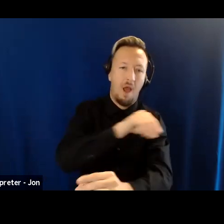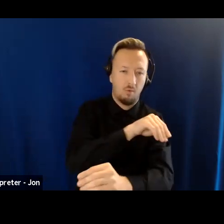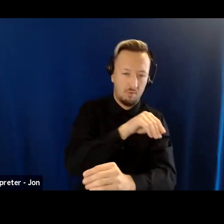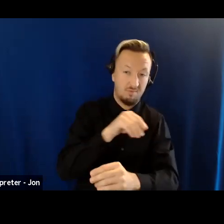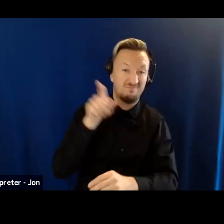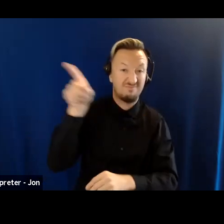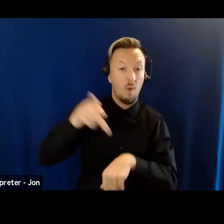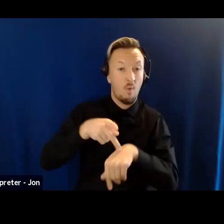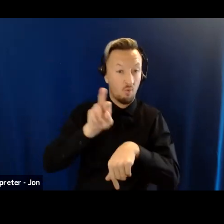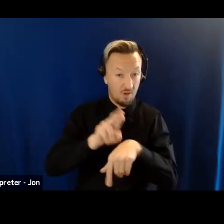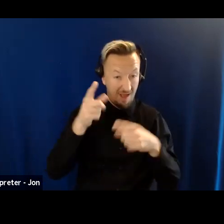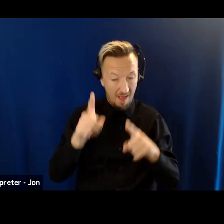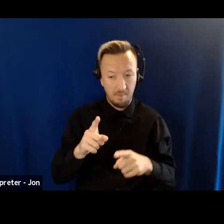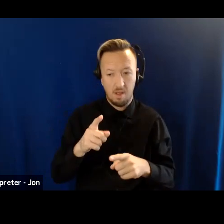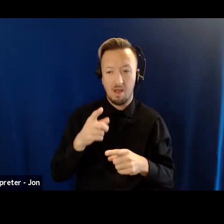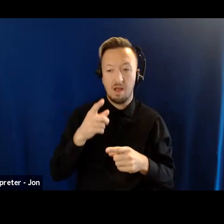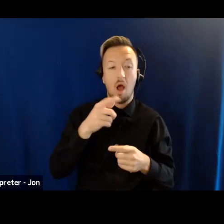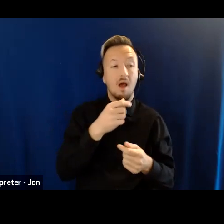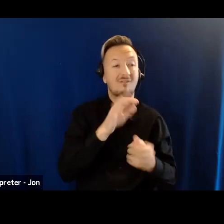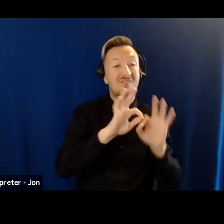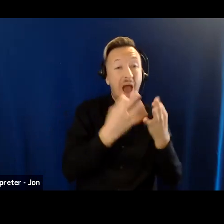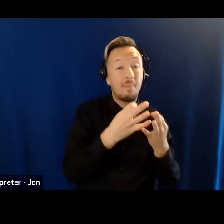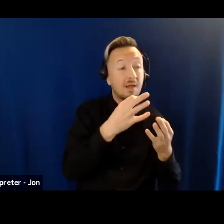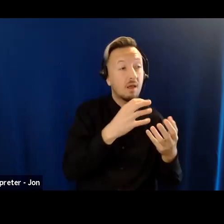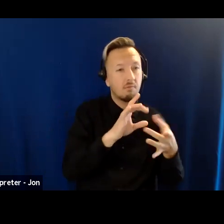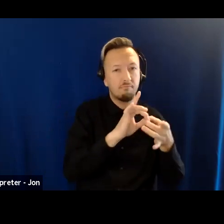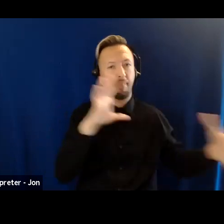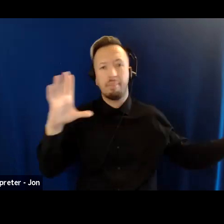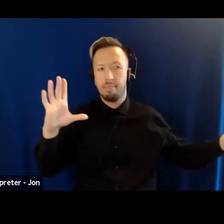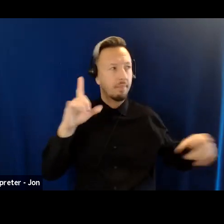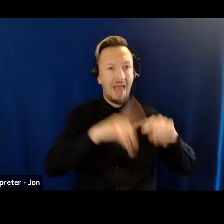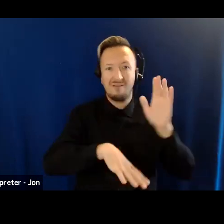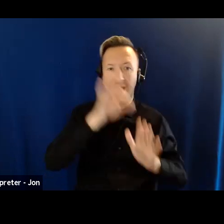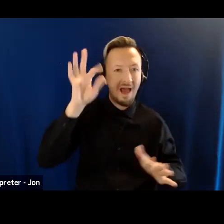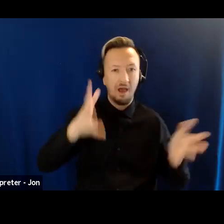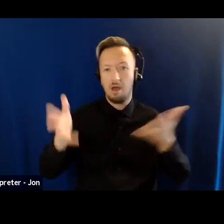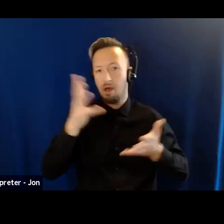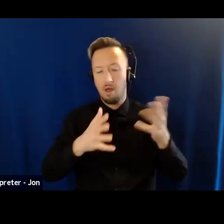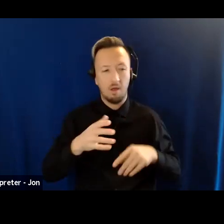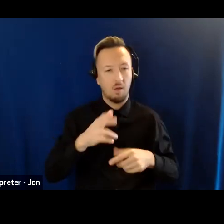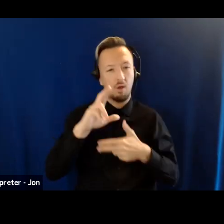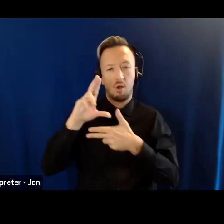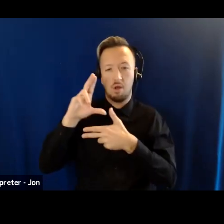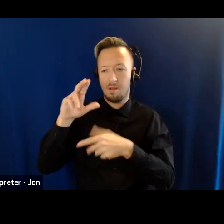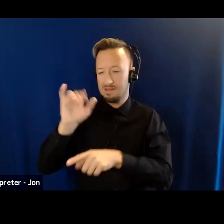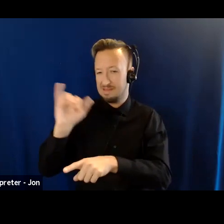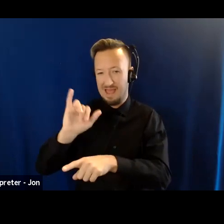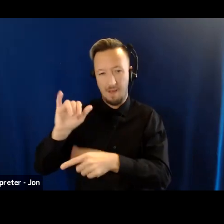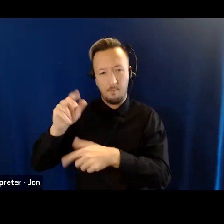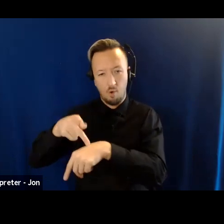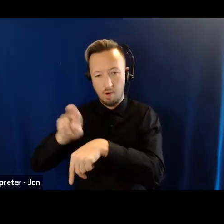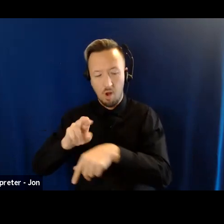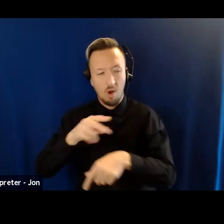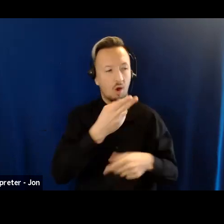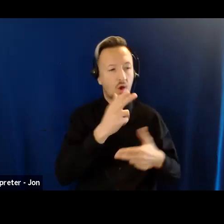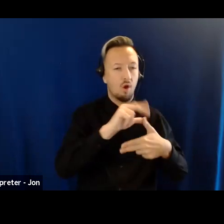times. This also happened in Texas after Hurricane Harvey and Hurricane Maria, all of the hurricanes. People get separated. It's hard to get them out.